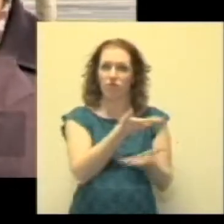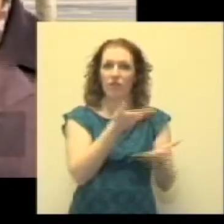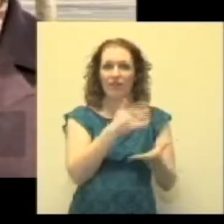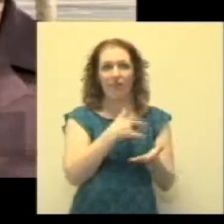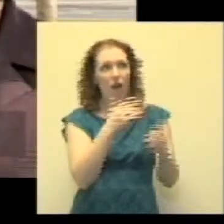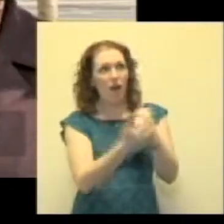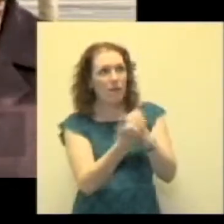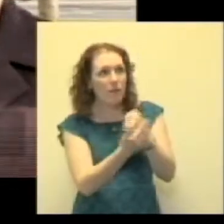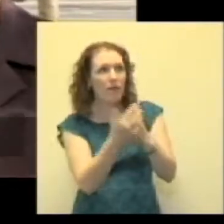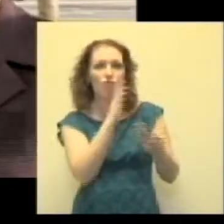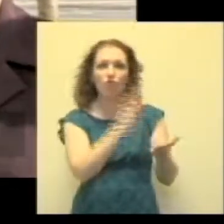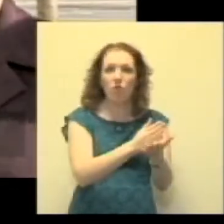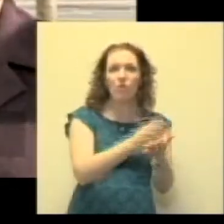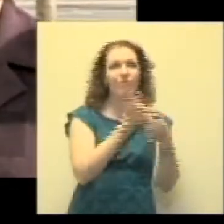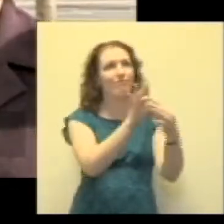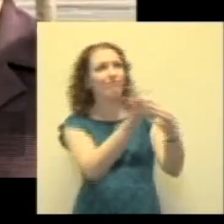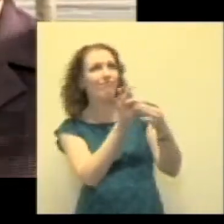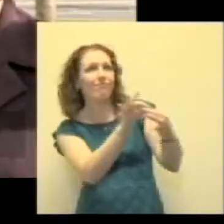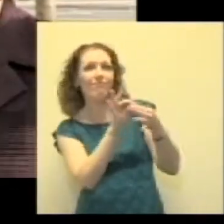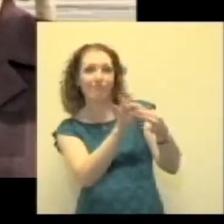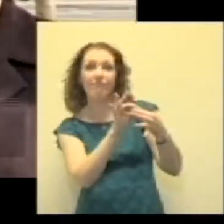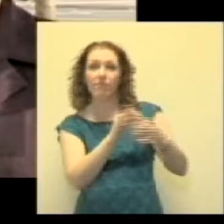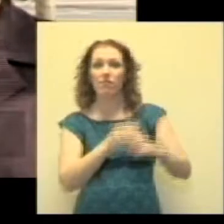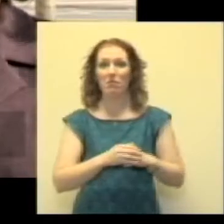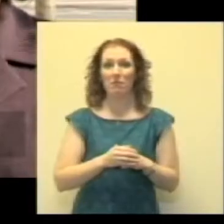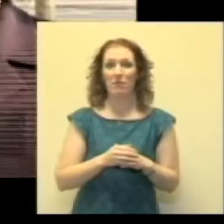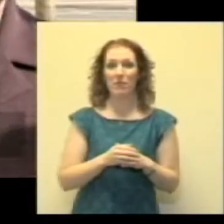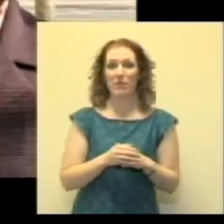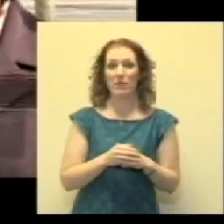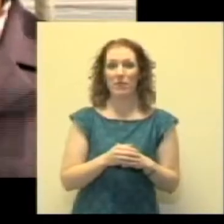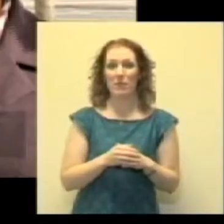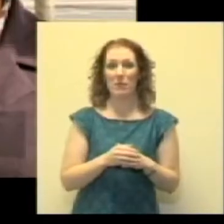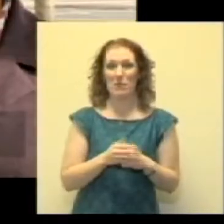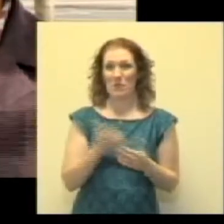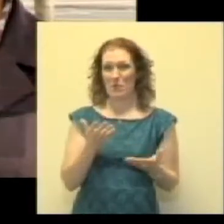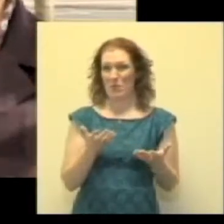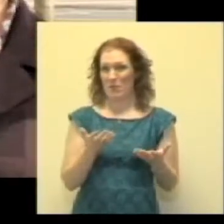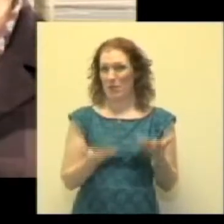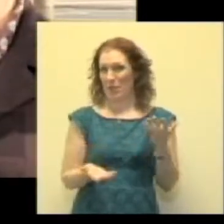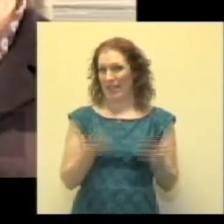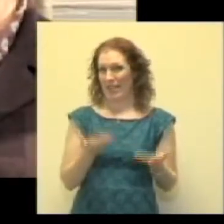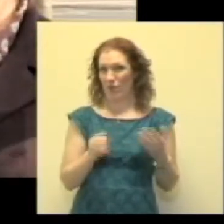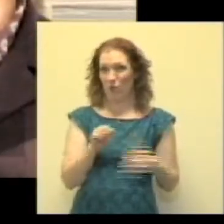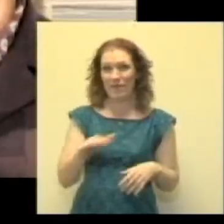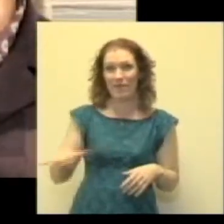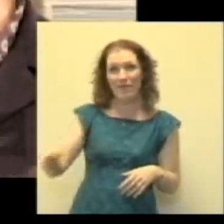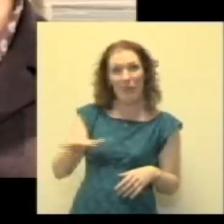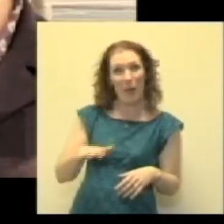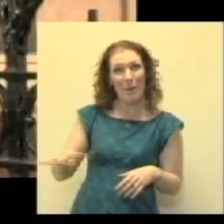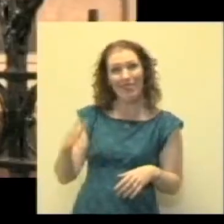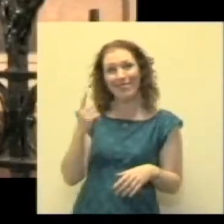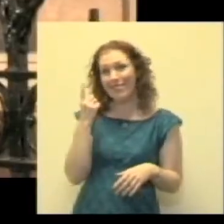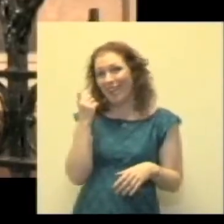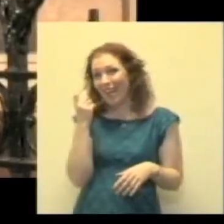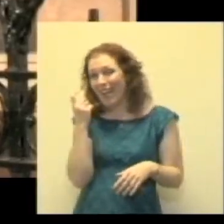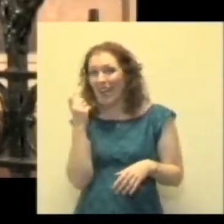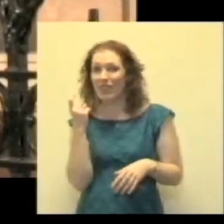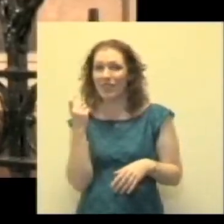find an adult who you can trust. Someone that you know is interested in you and cares about